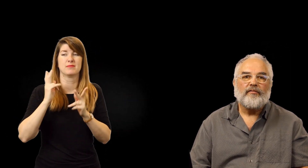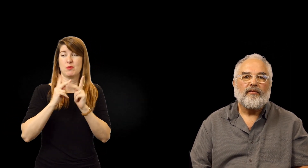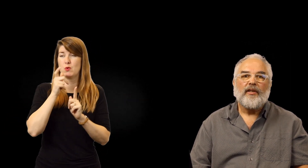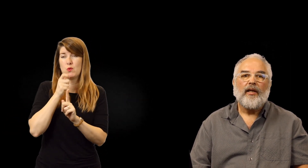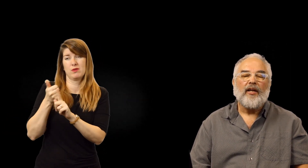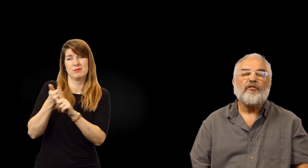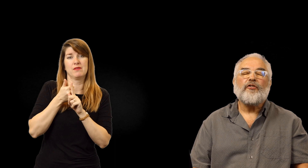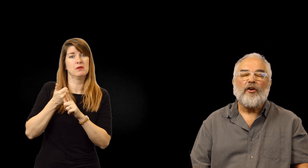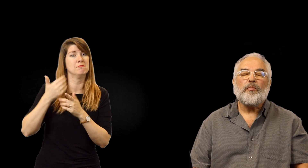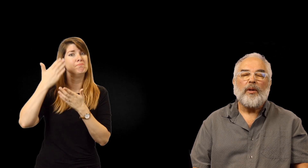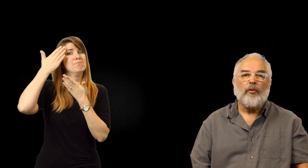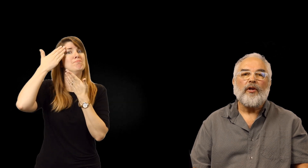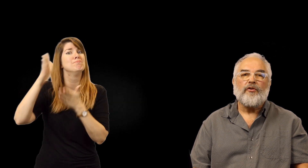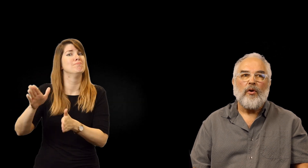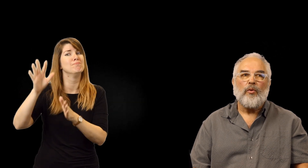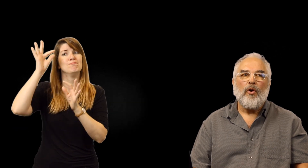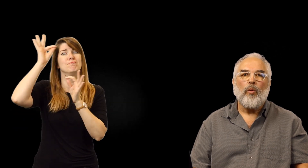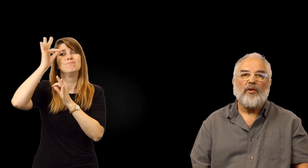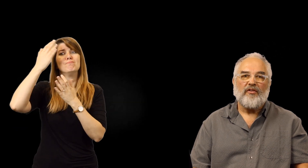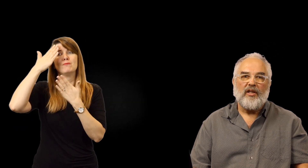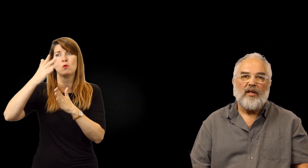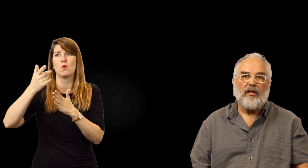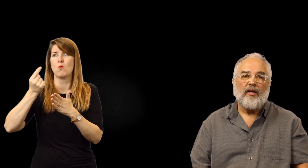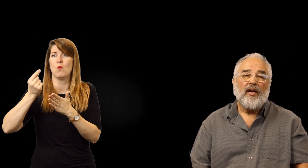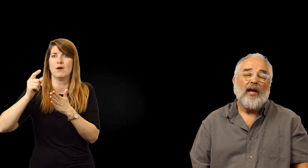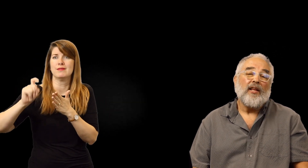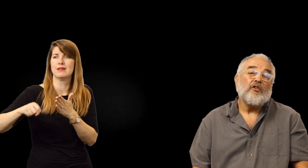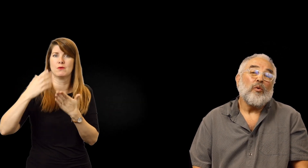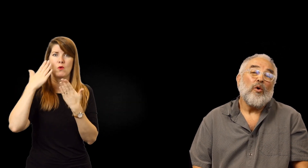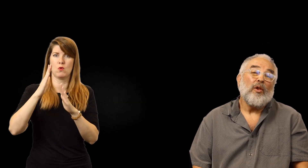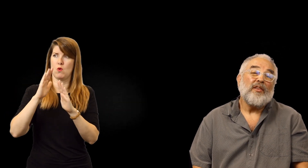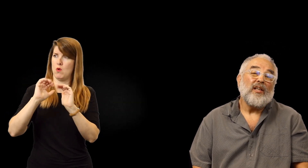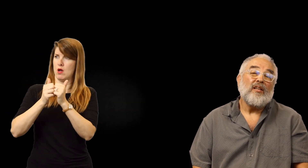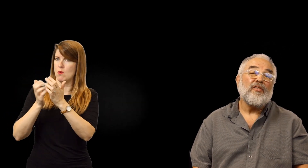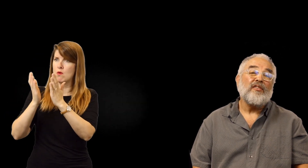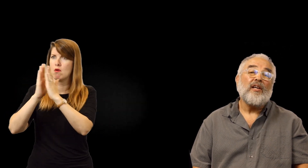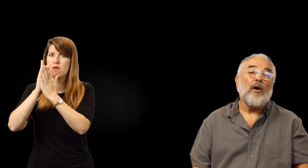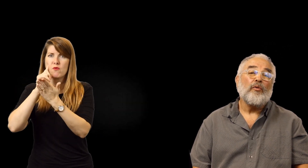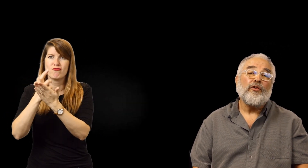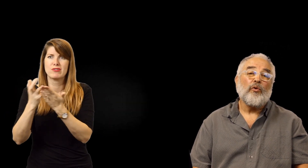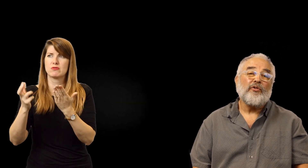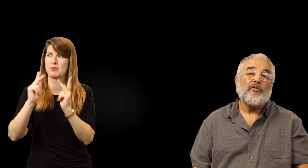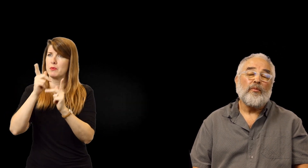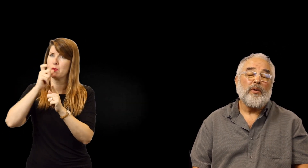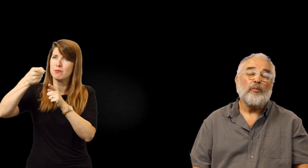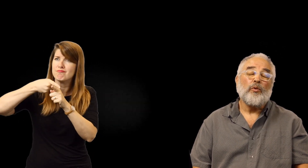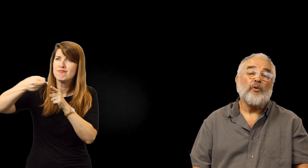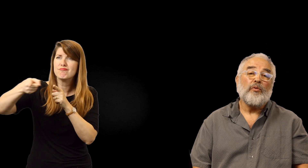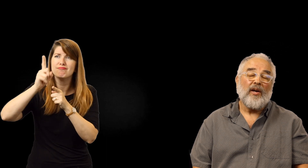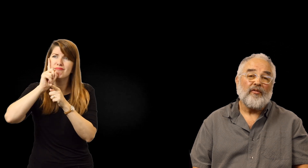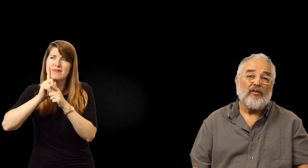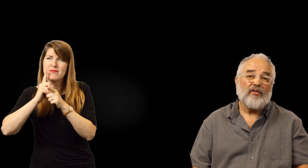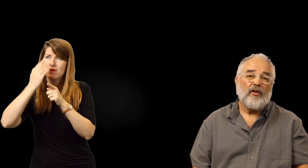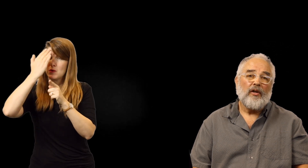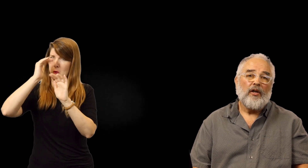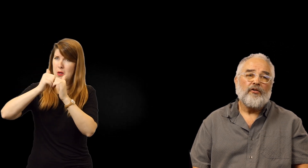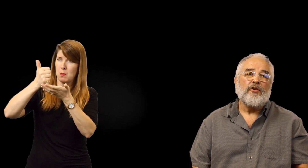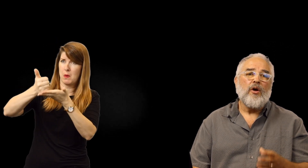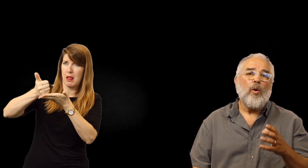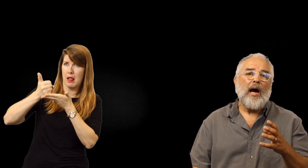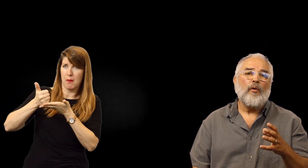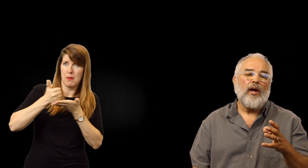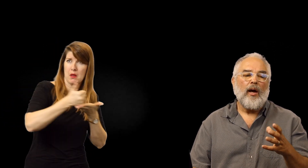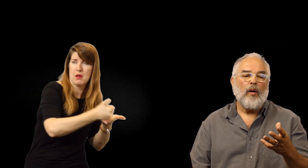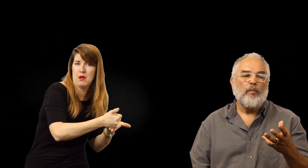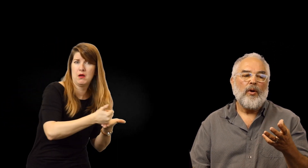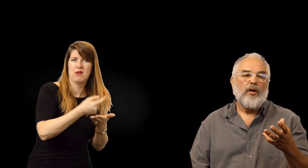errors. It's just people that don't know what's needed, and they don't know that they need to seek out resources from people who know deafness to